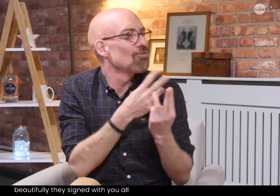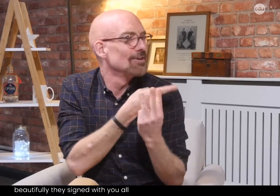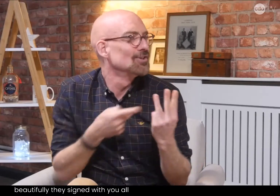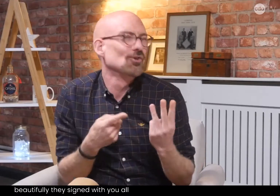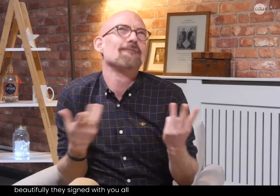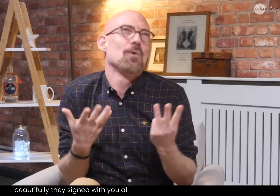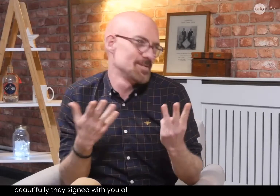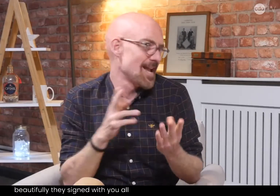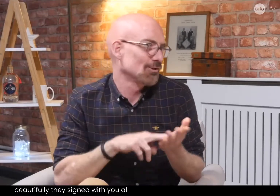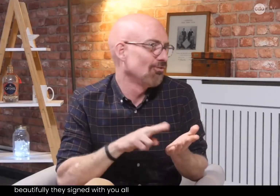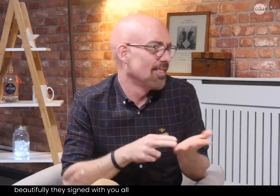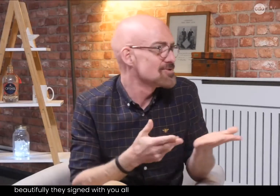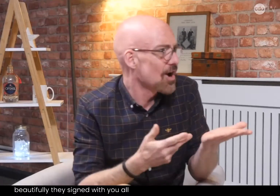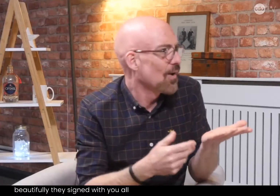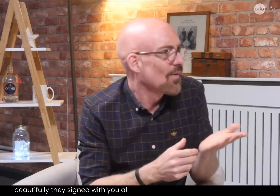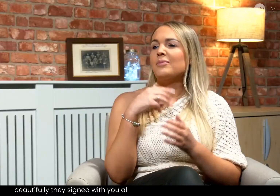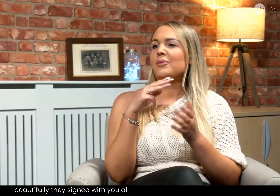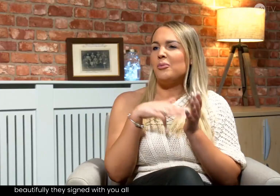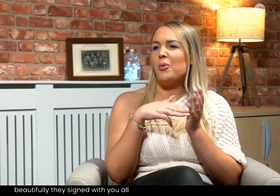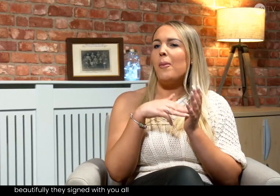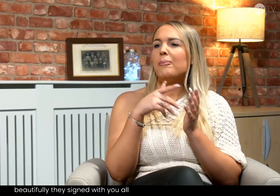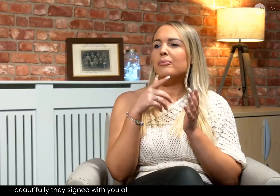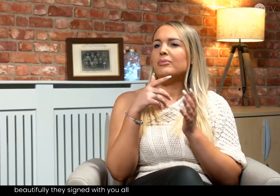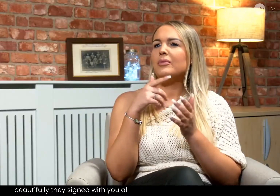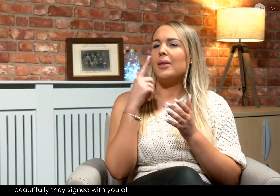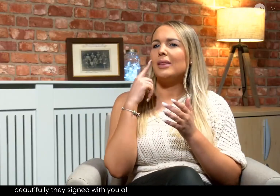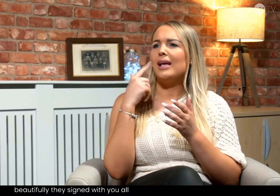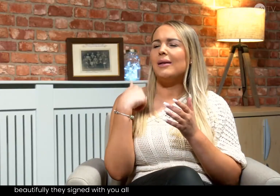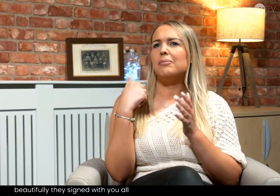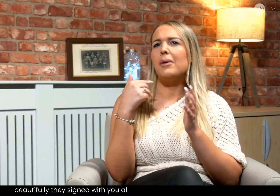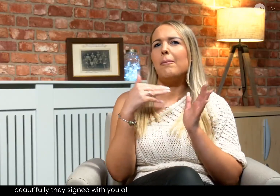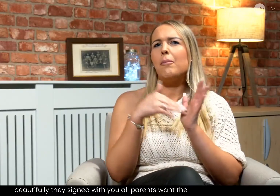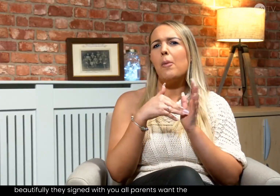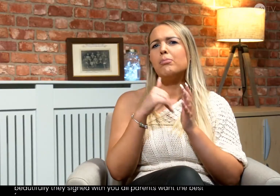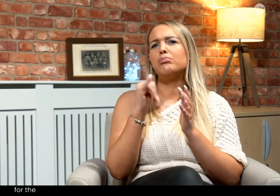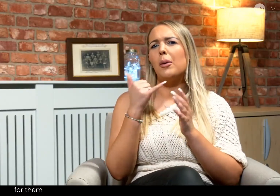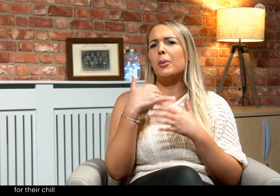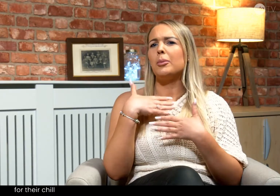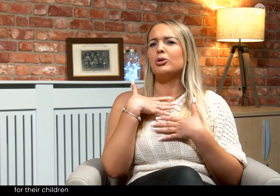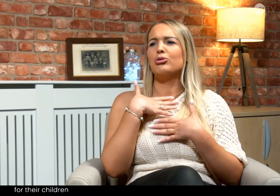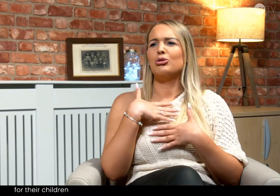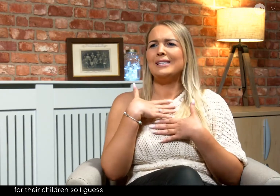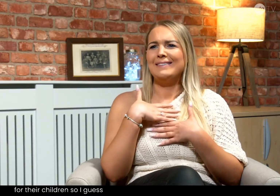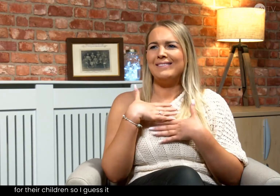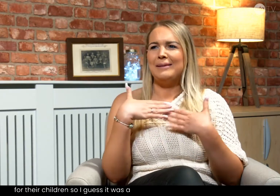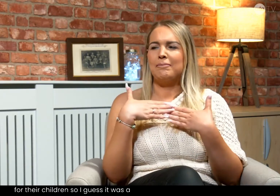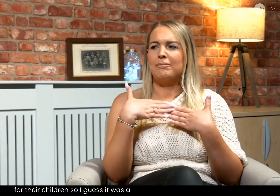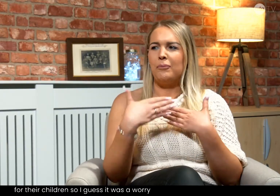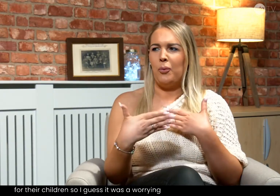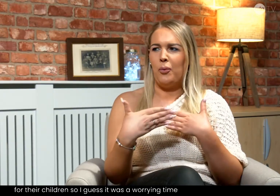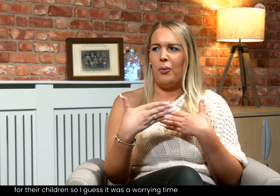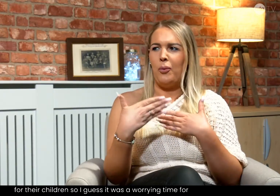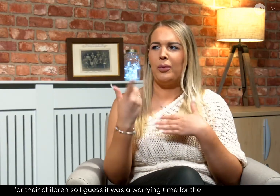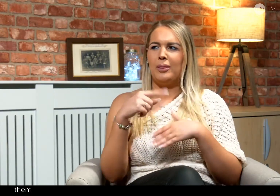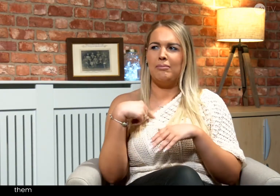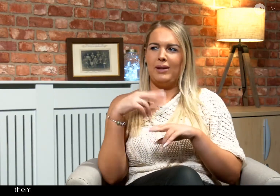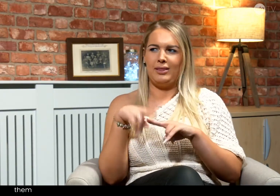And it's natural, of course, for parents to want the best for their children, so I guess it was a worrying time for them. I think my mum